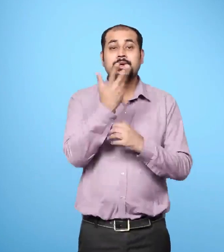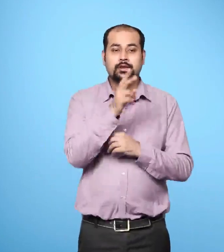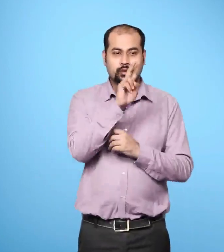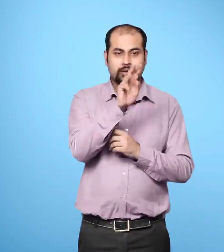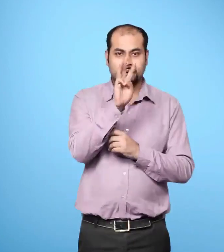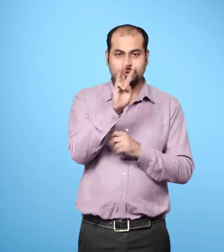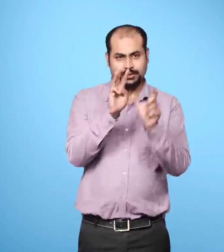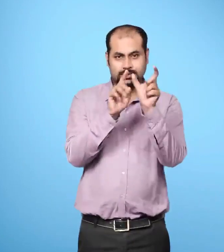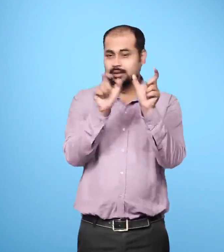23.